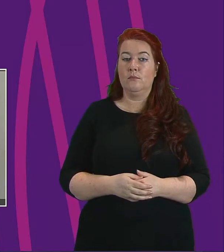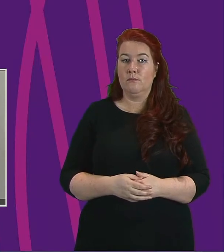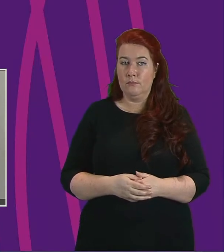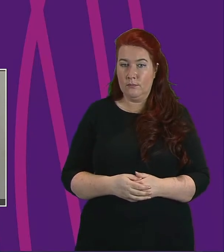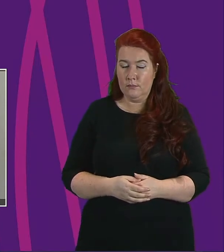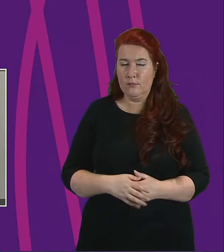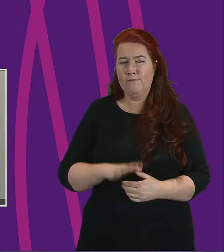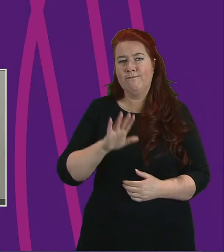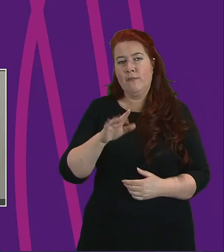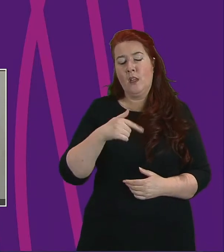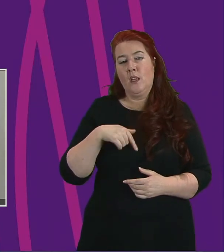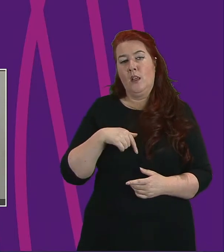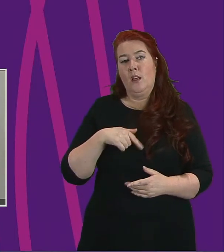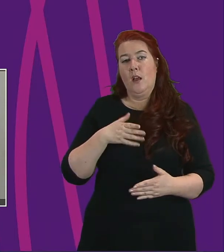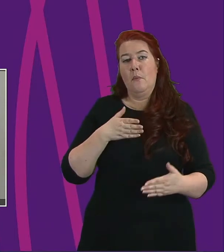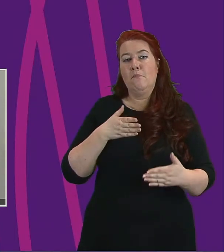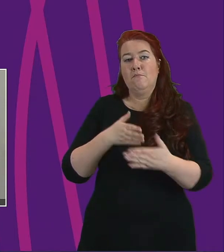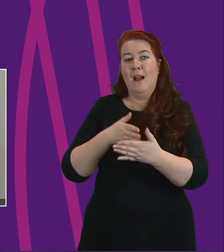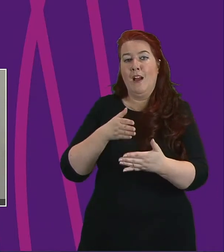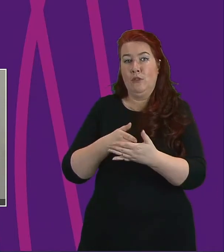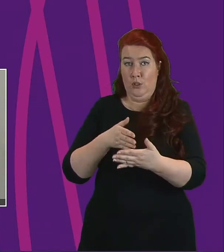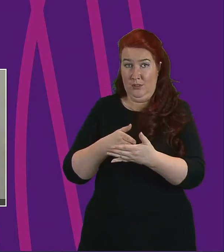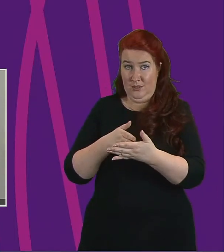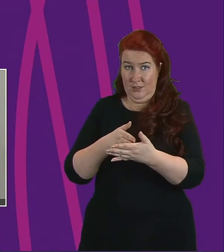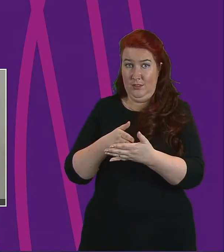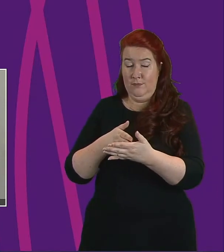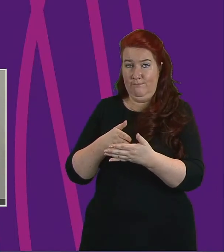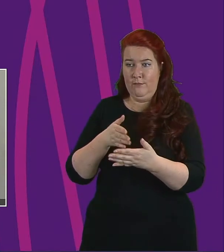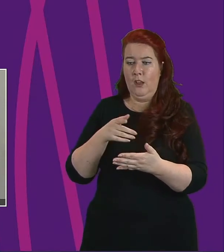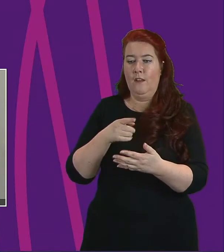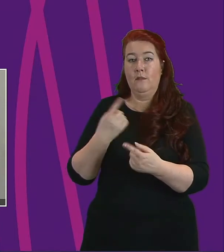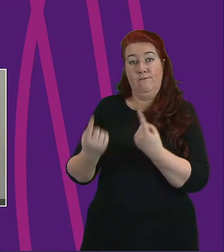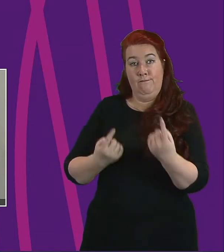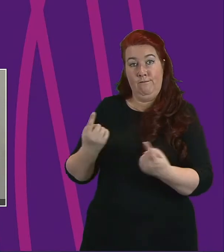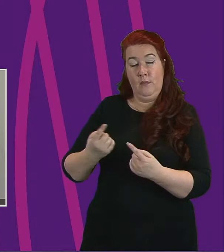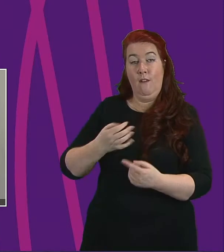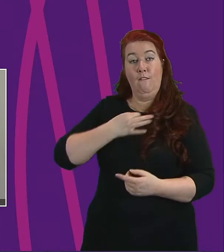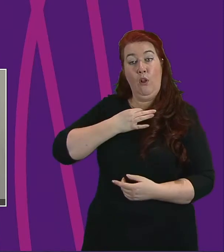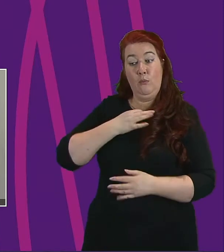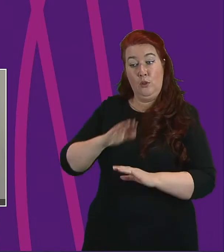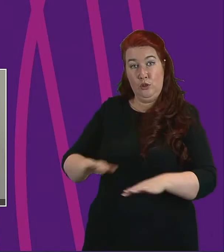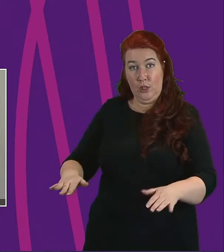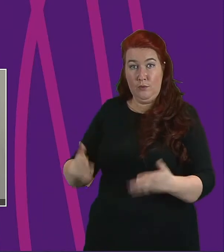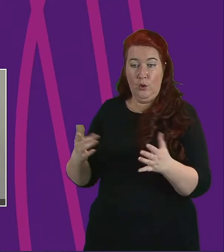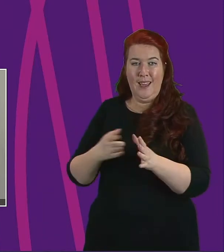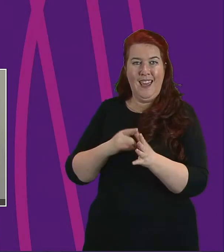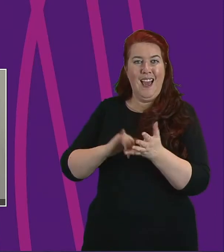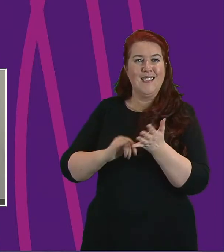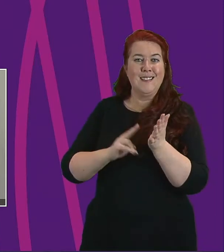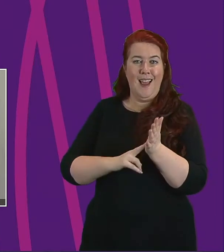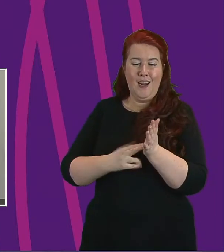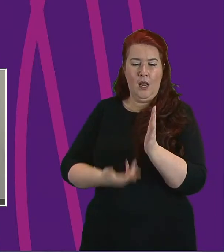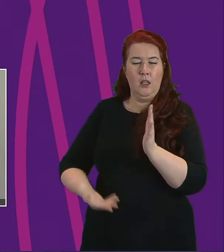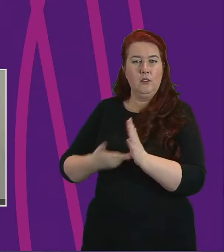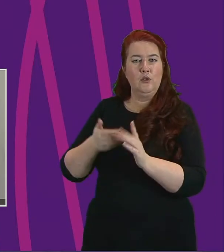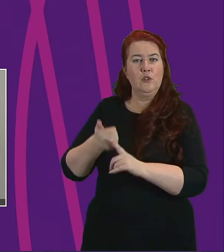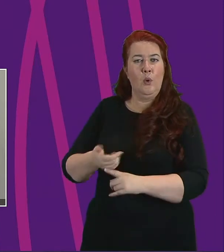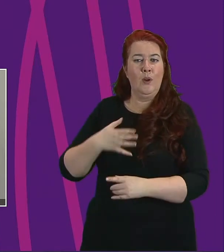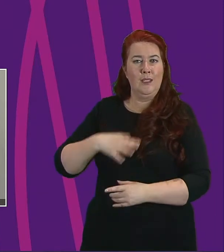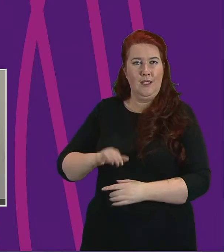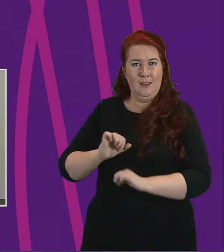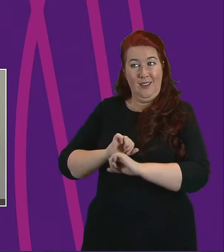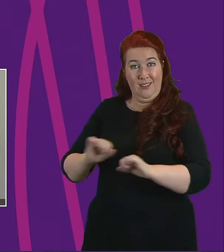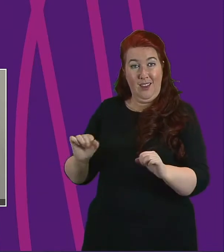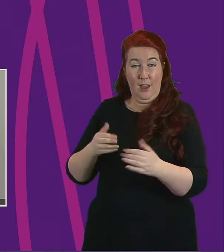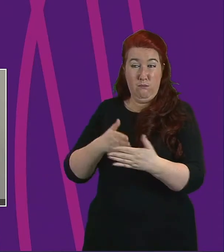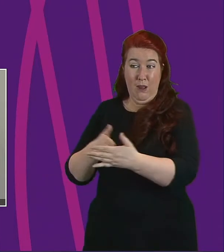The barriers to vulnerable children and some additional support needs children accessing education are varied